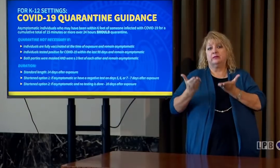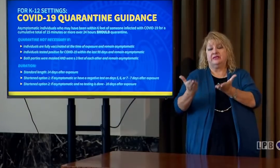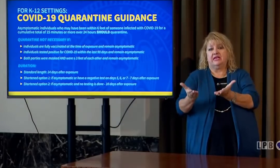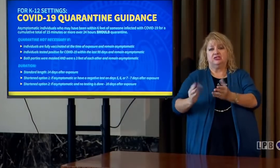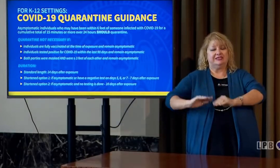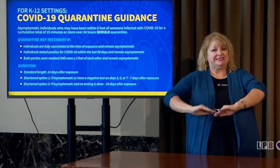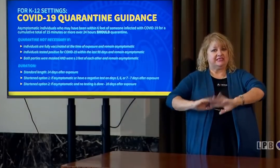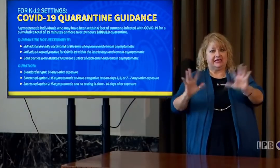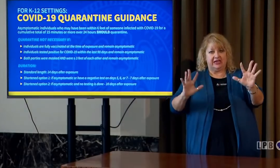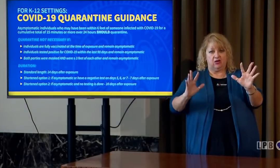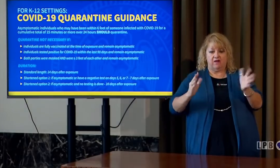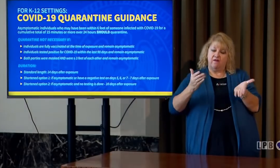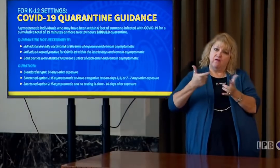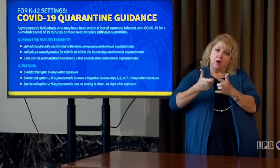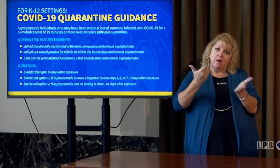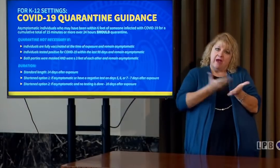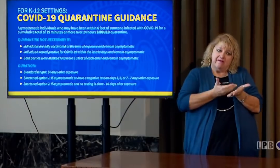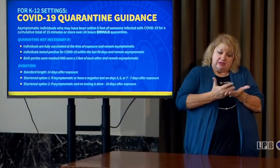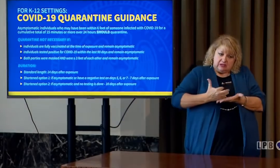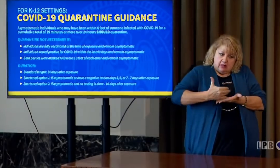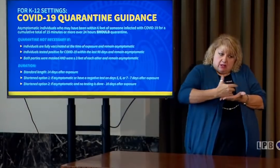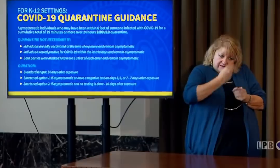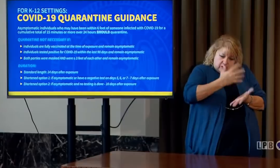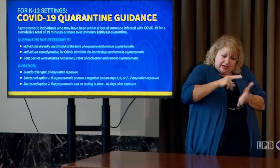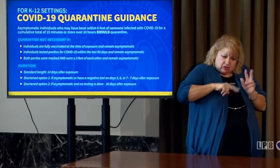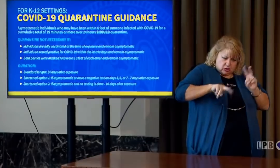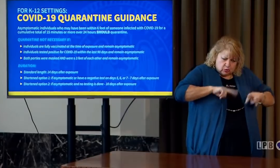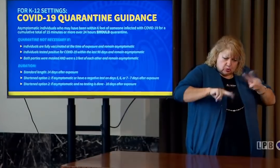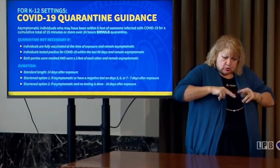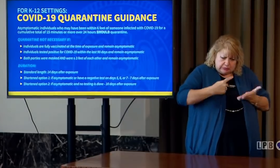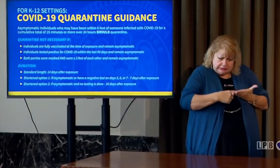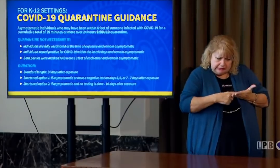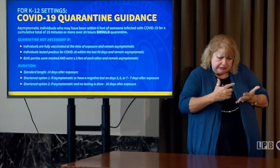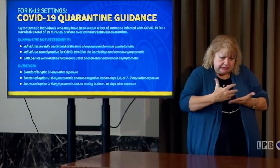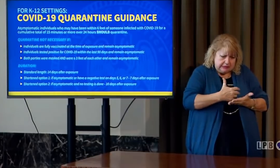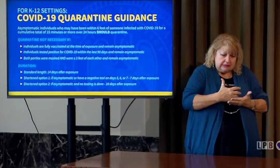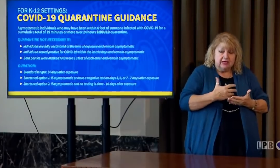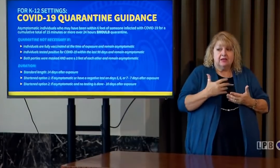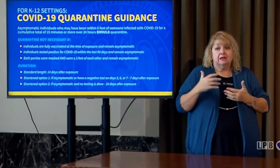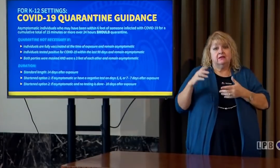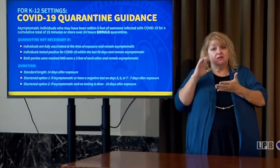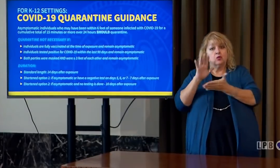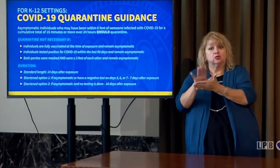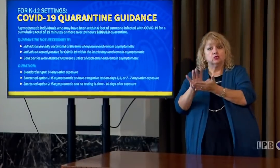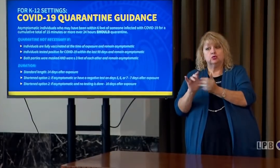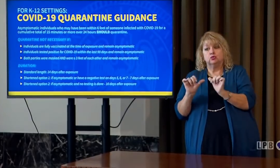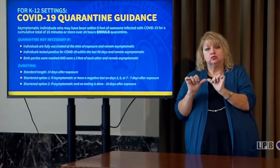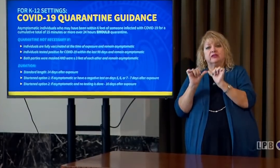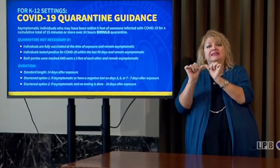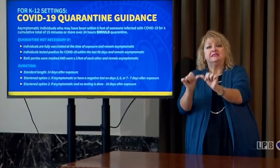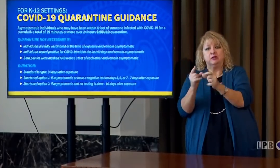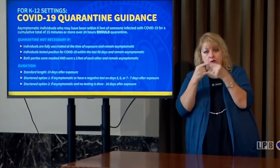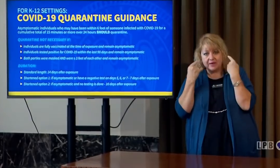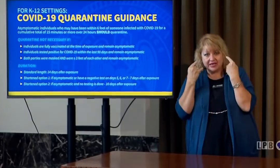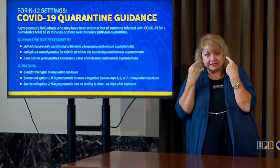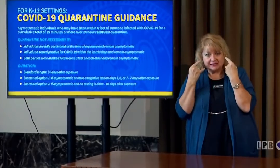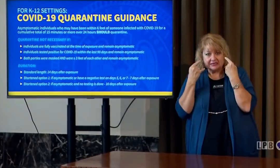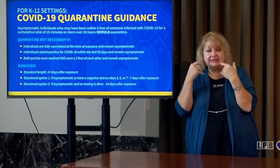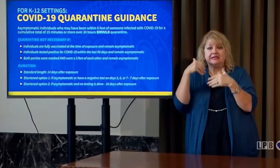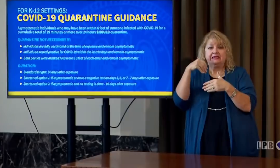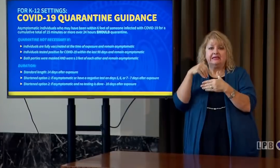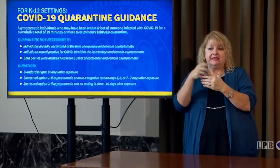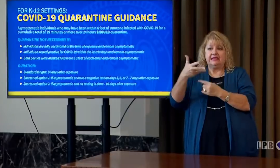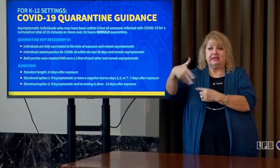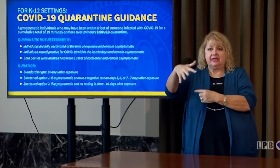and evidence-based public health recommendation, is for schools to continue enforcing masking within their environment and to continue following the